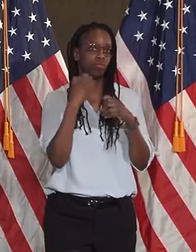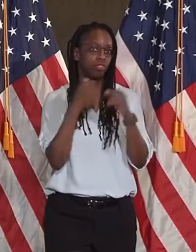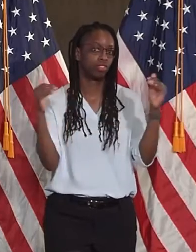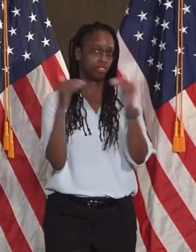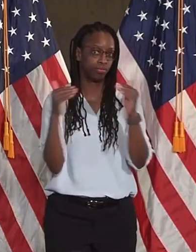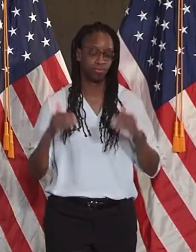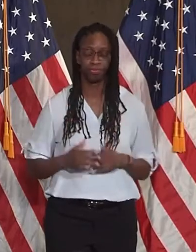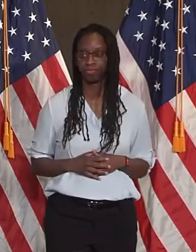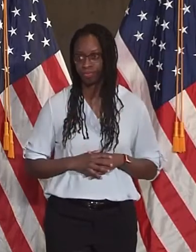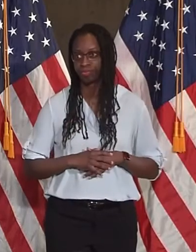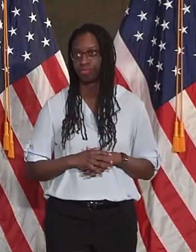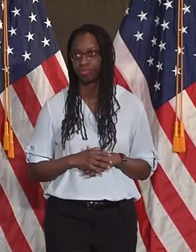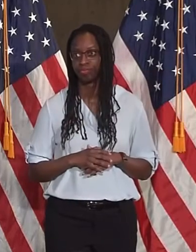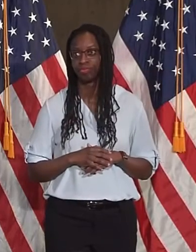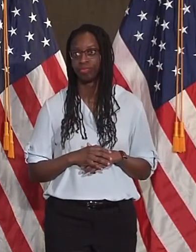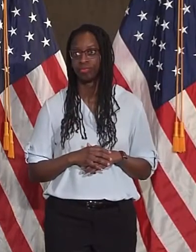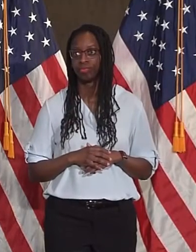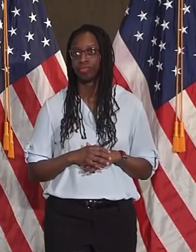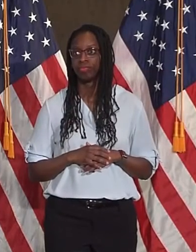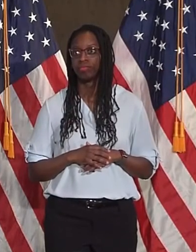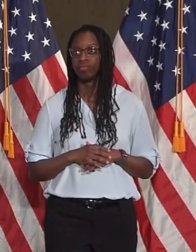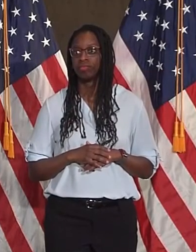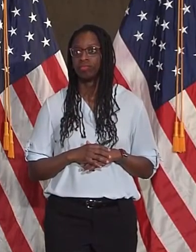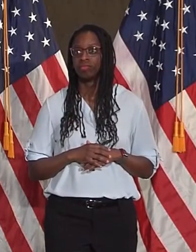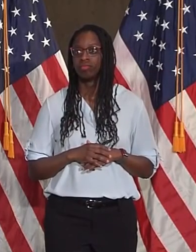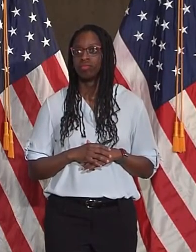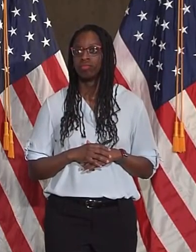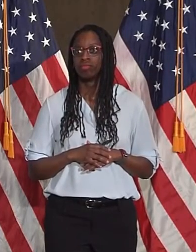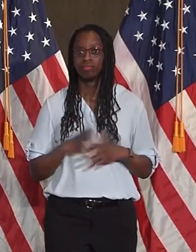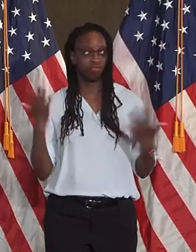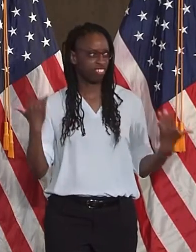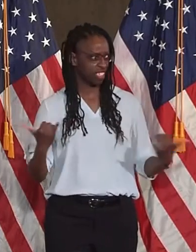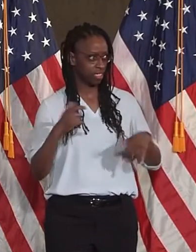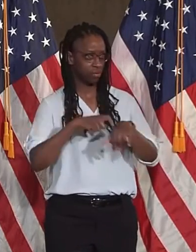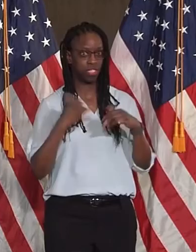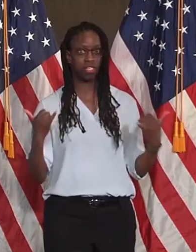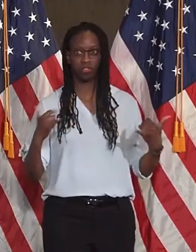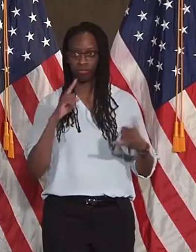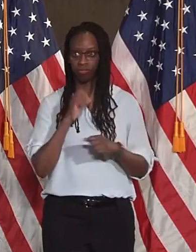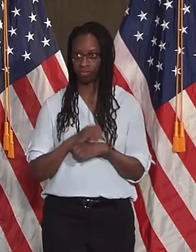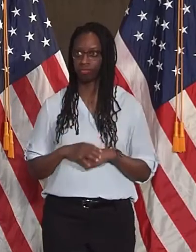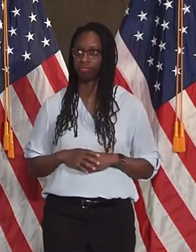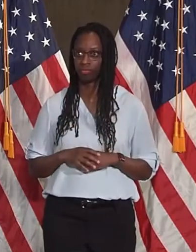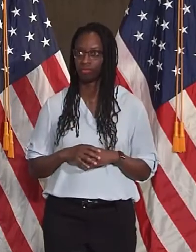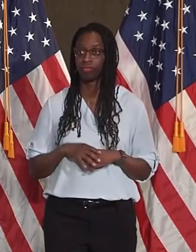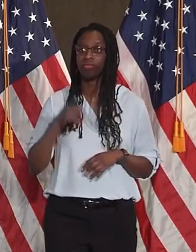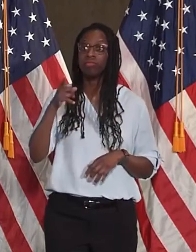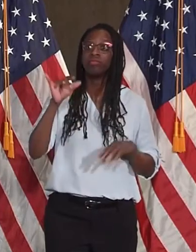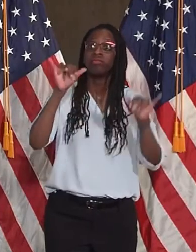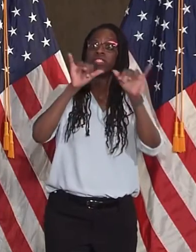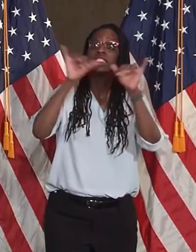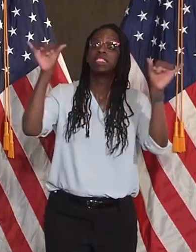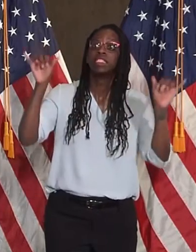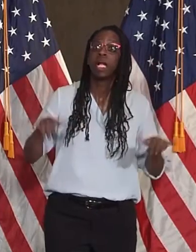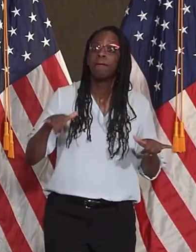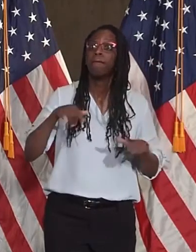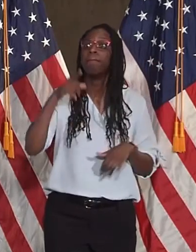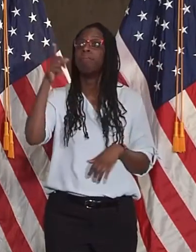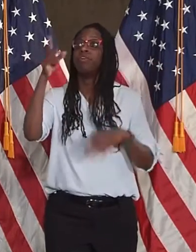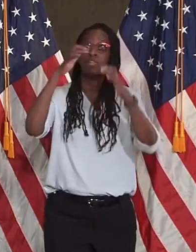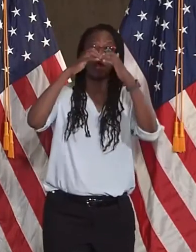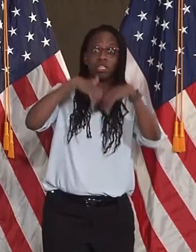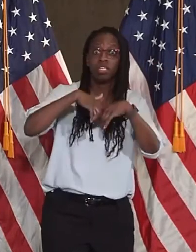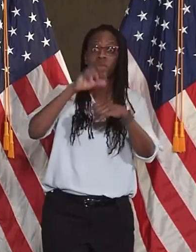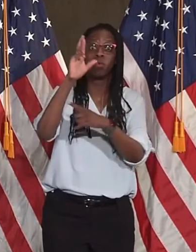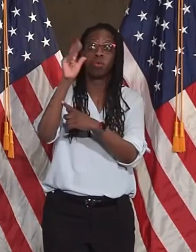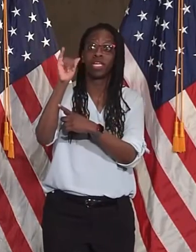The time for action is now. Dismantling systemic racism also includes reforming how we